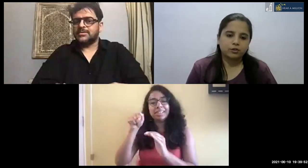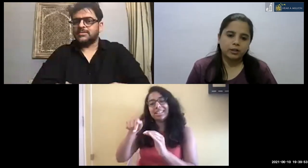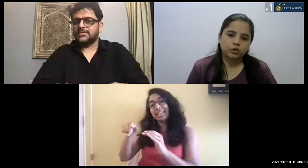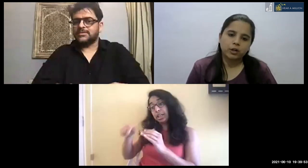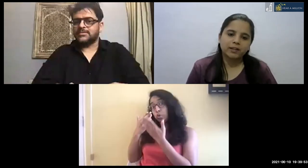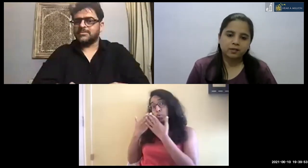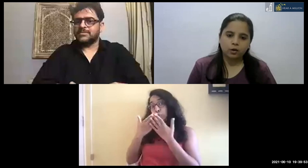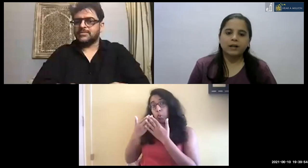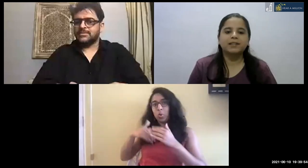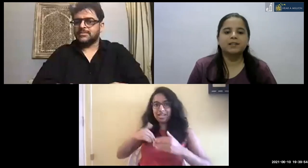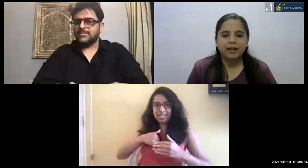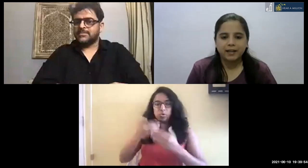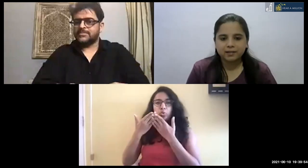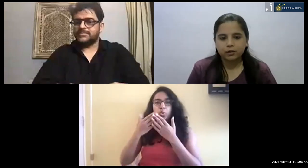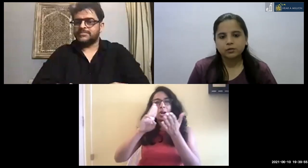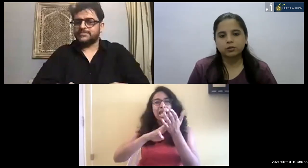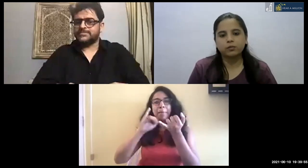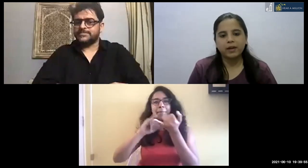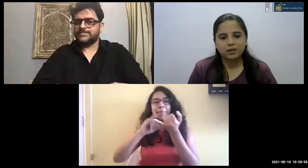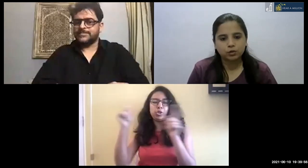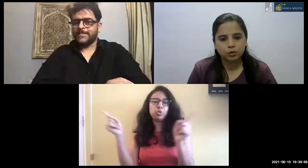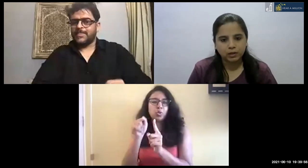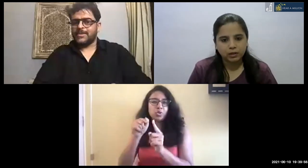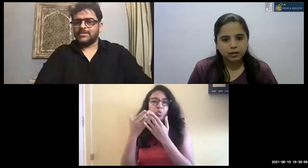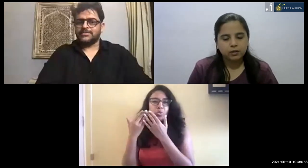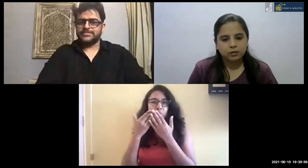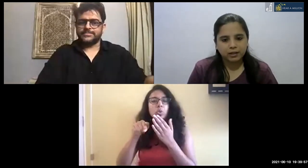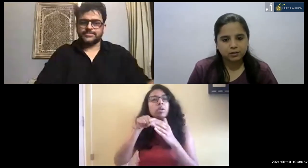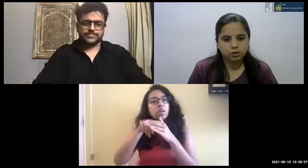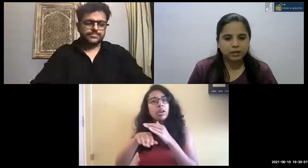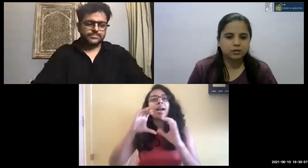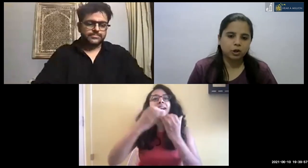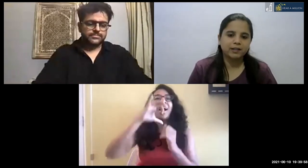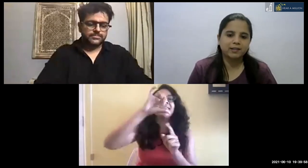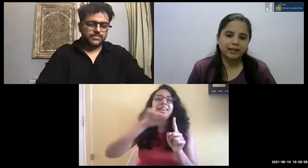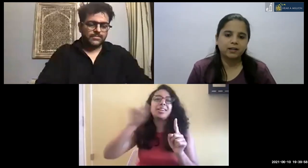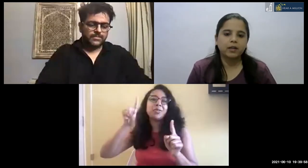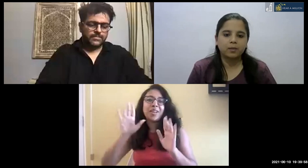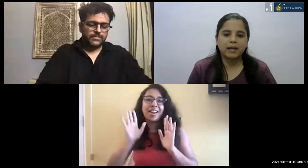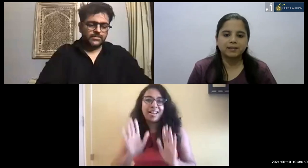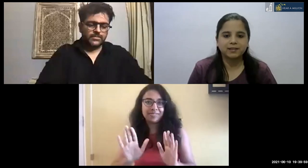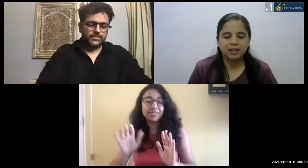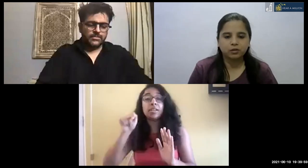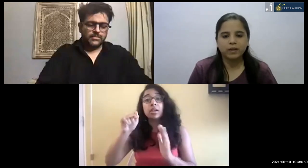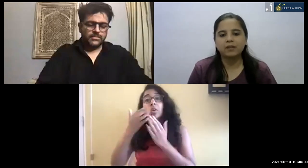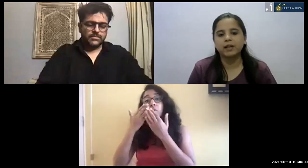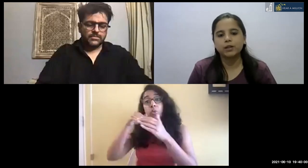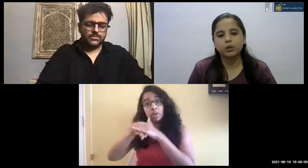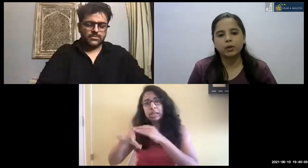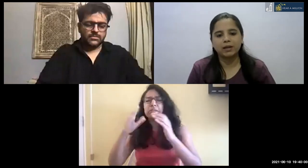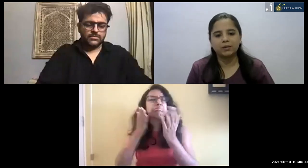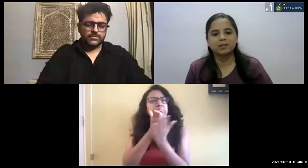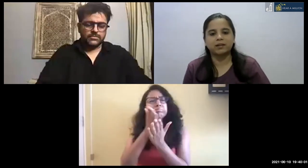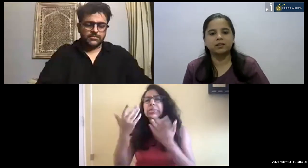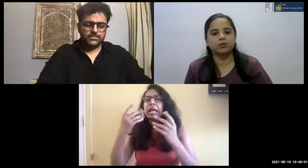So it's in short, it's called at CIS, and also we have a school. It's in short, it's said MSSD. So we have 9